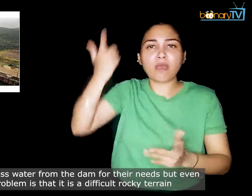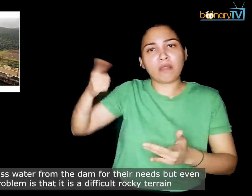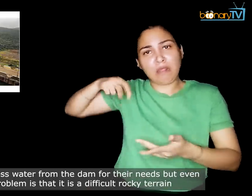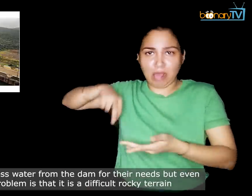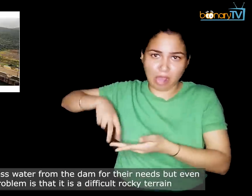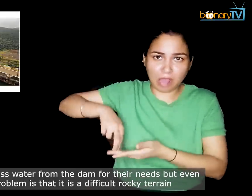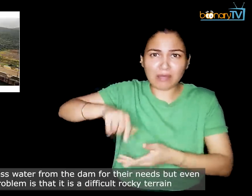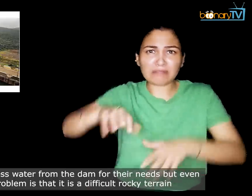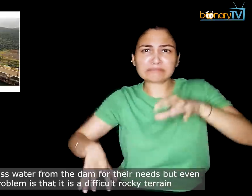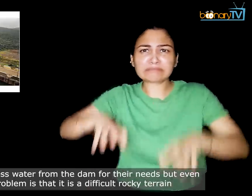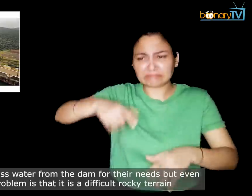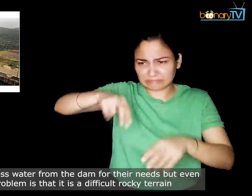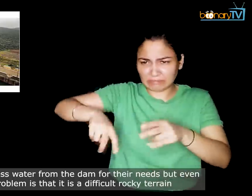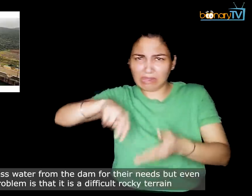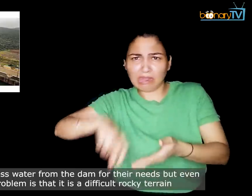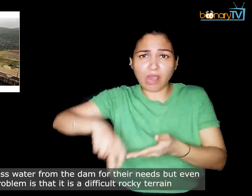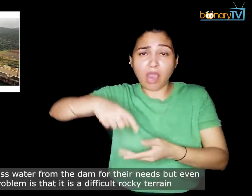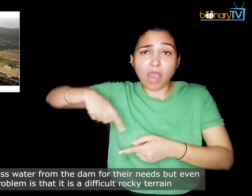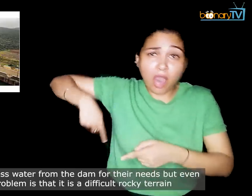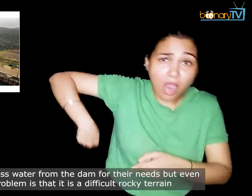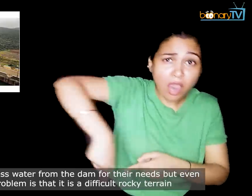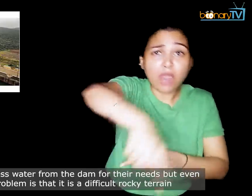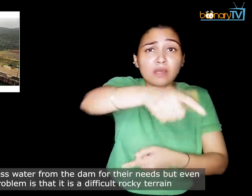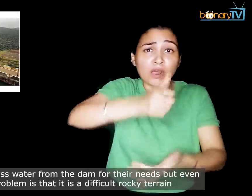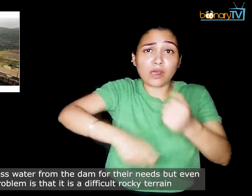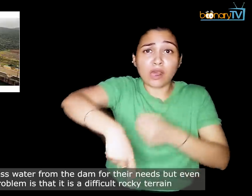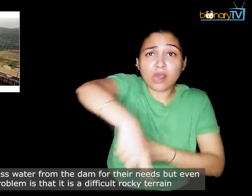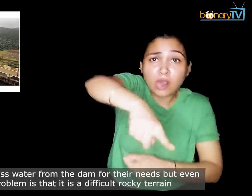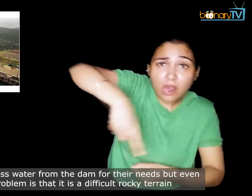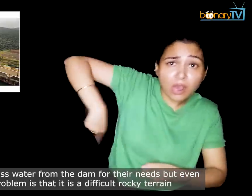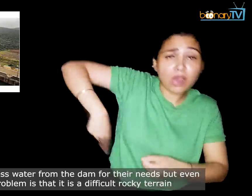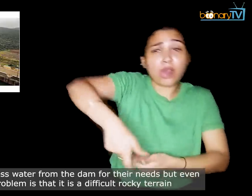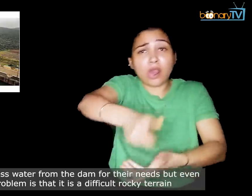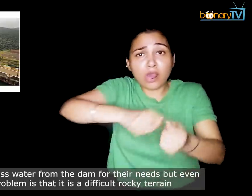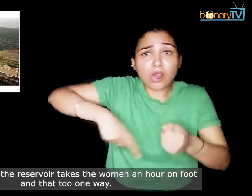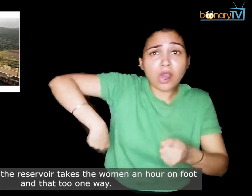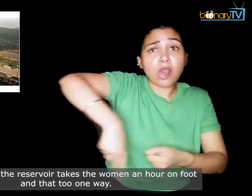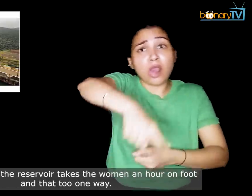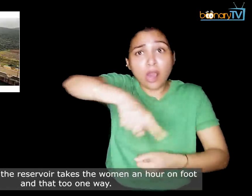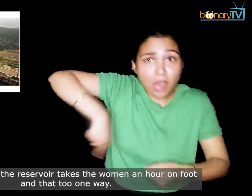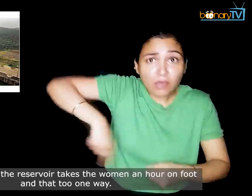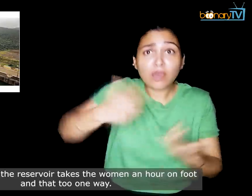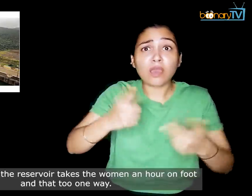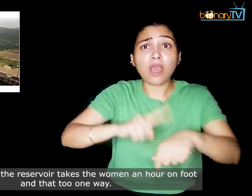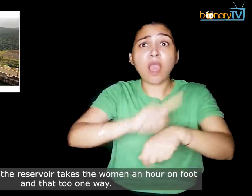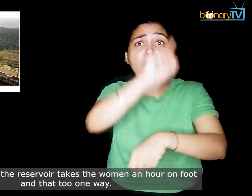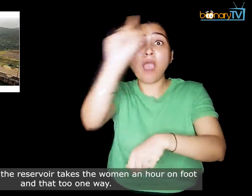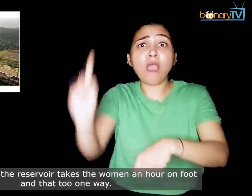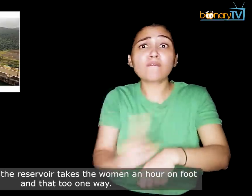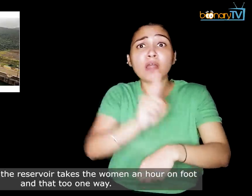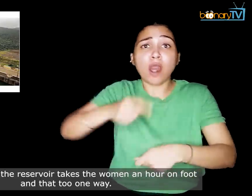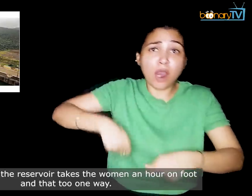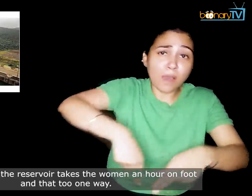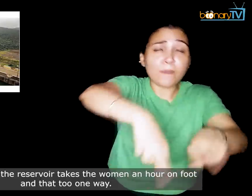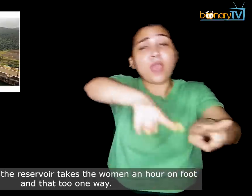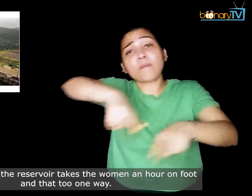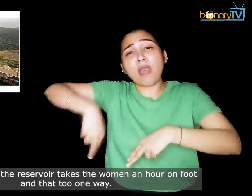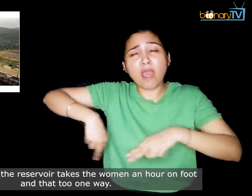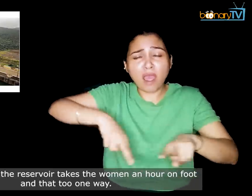the problem is that it is a difficult rocky terrain and one trip to the reservoir takes the woman an